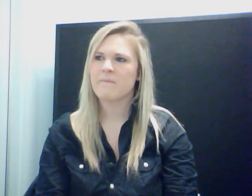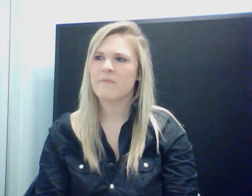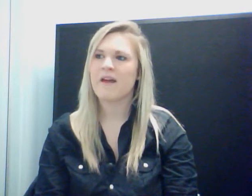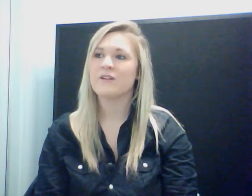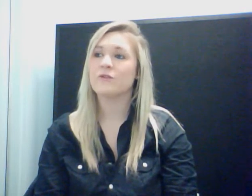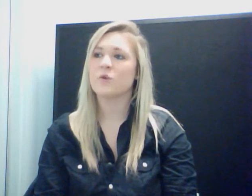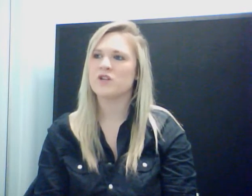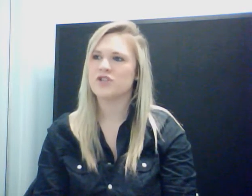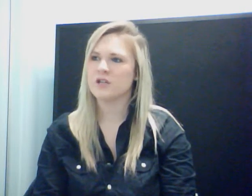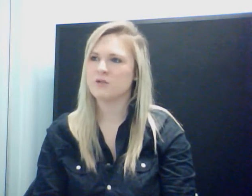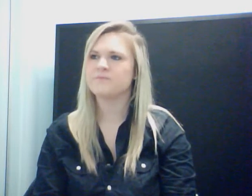I do have a question though.